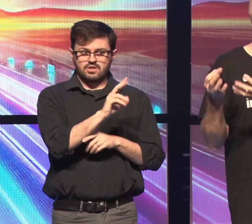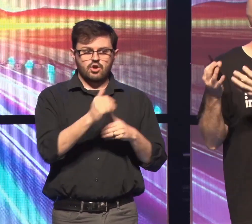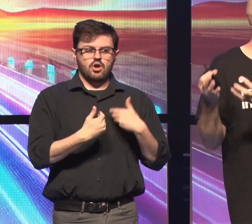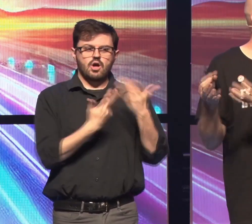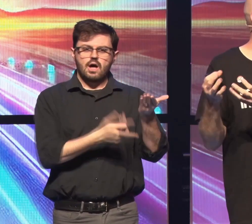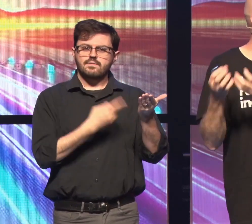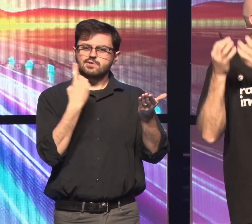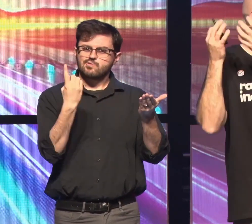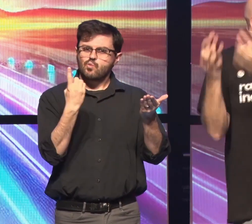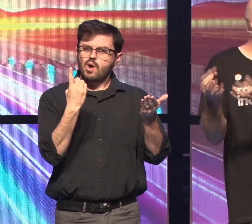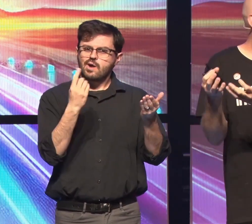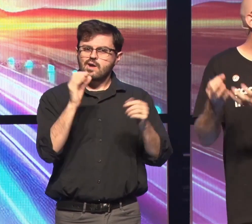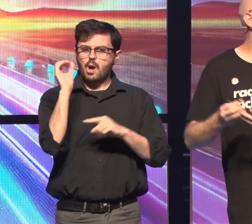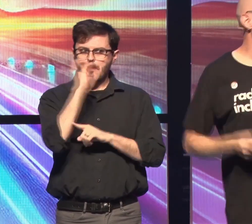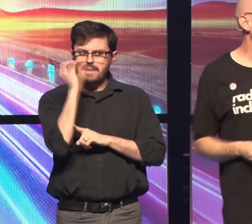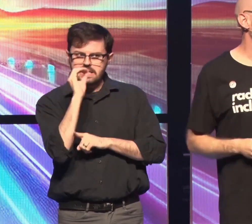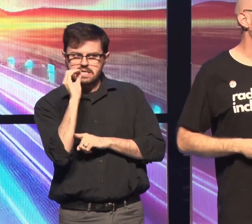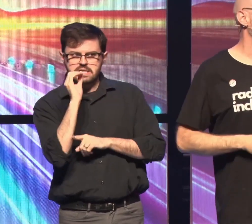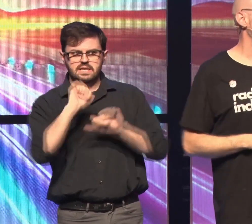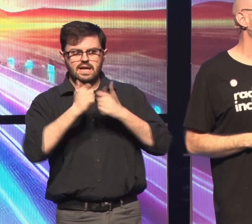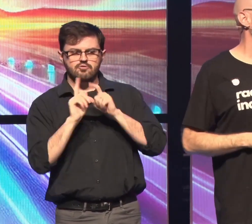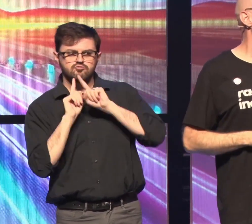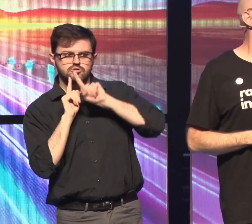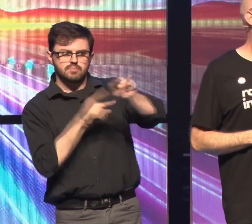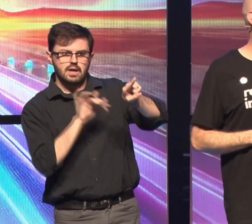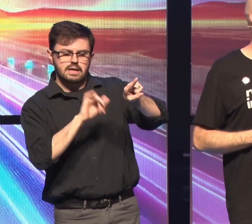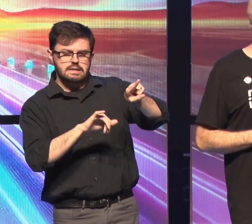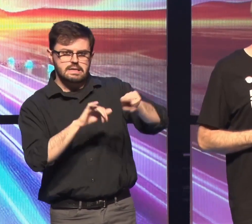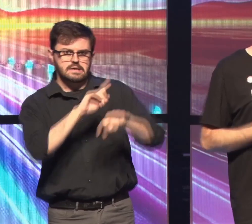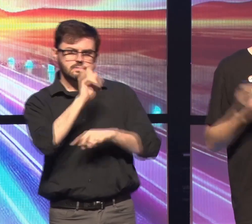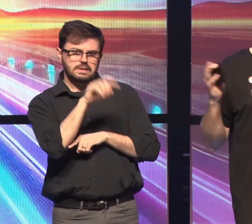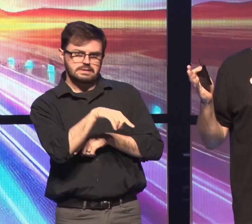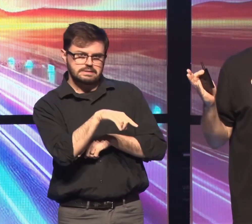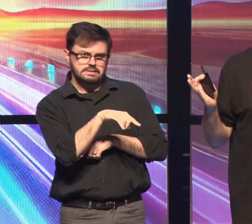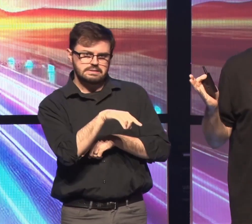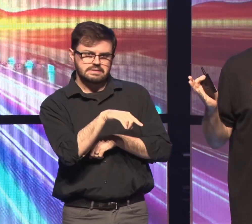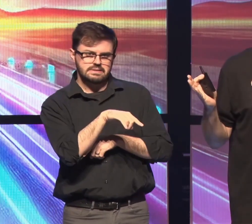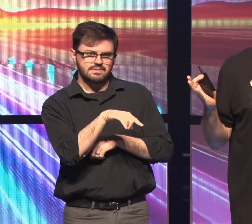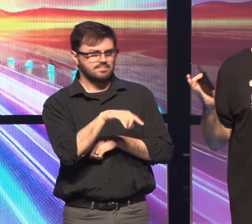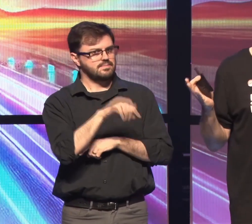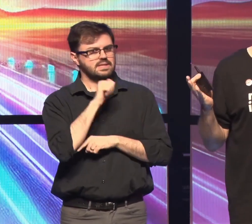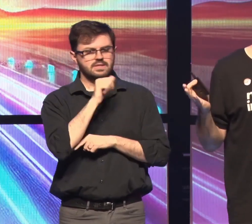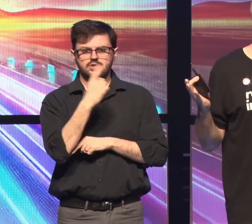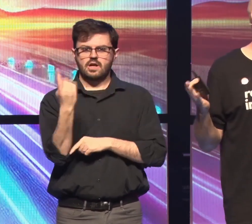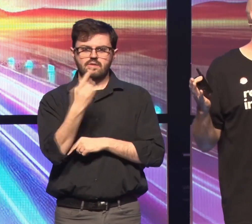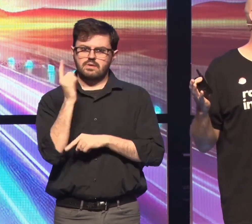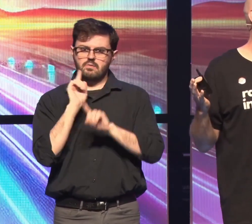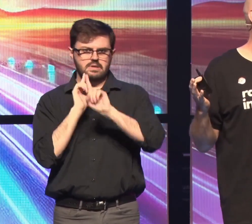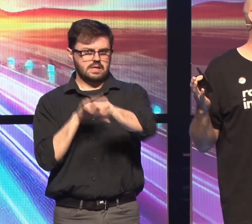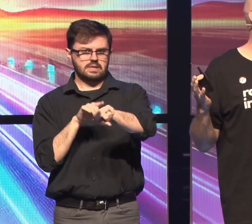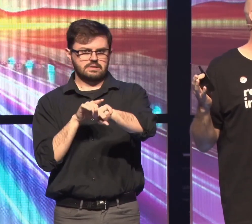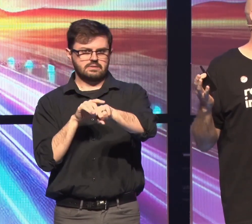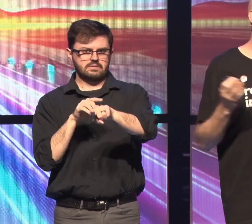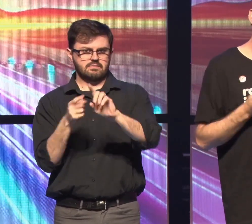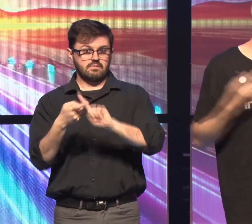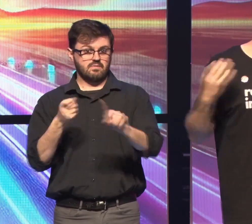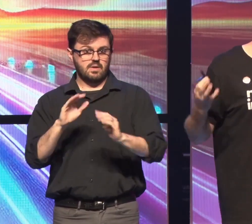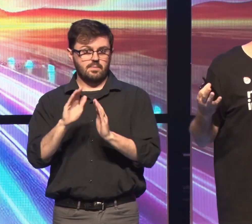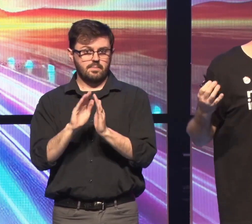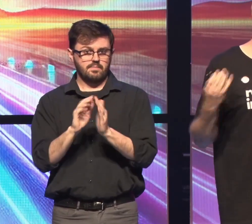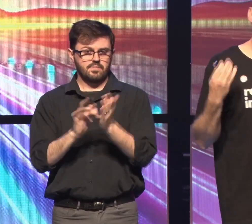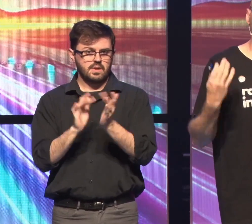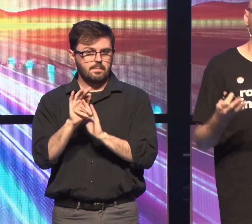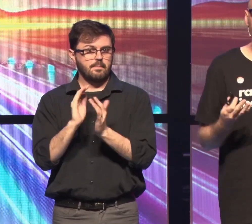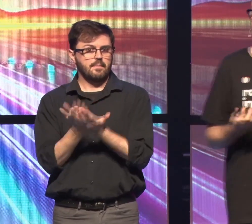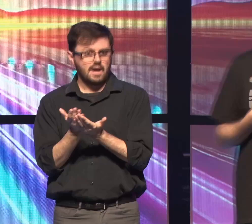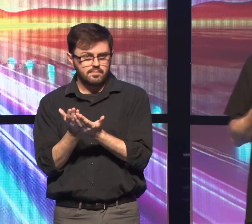that question, one answer to that question. But it's not the only one that we have in the Bible. We also have an